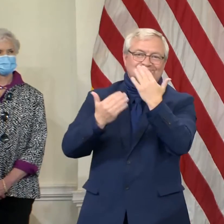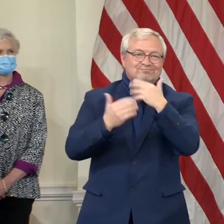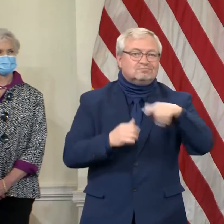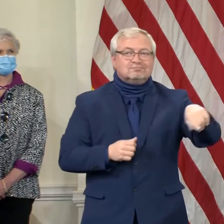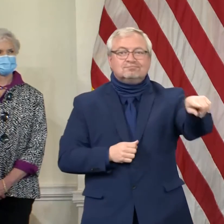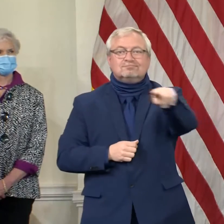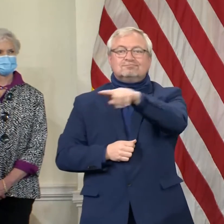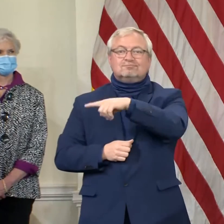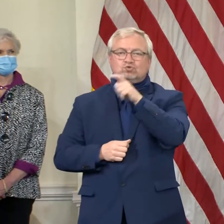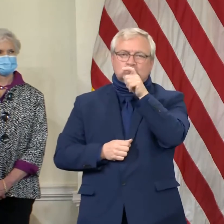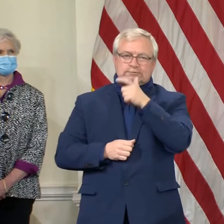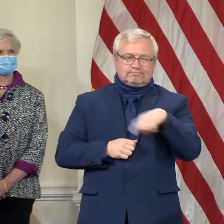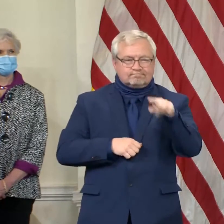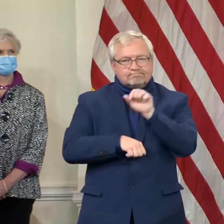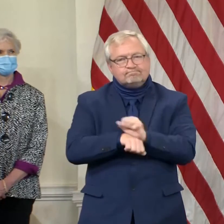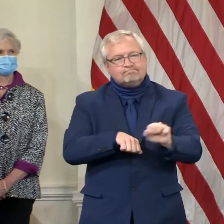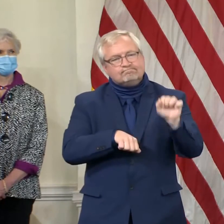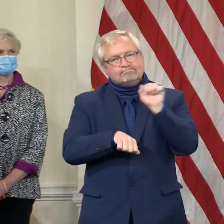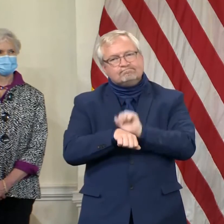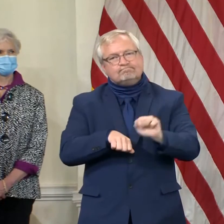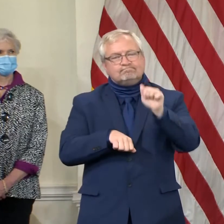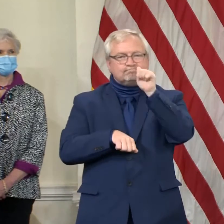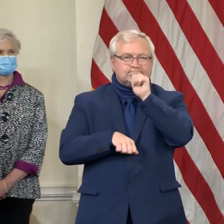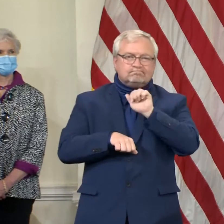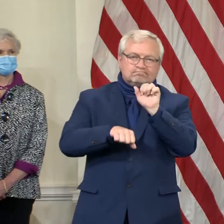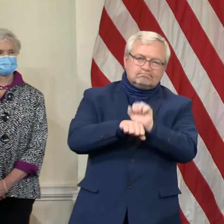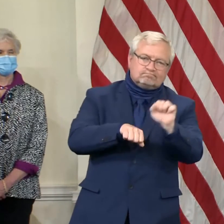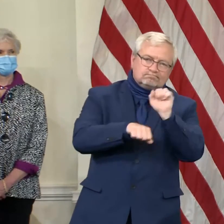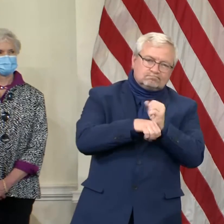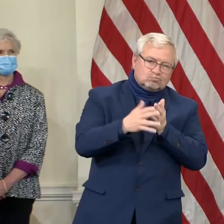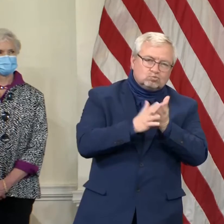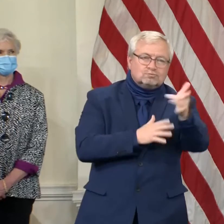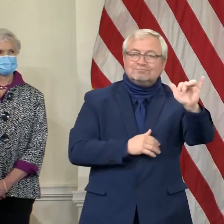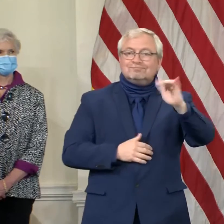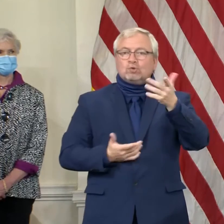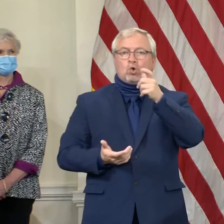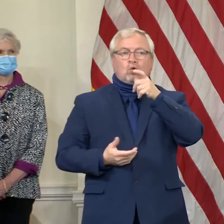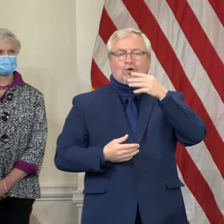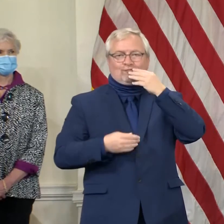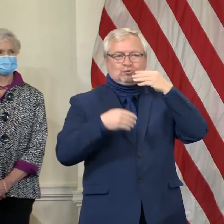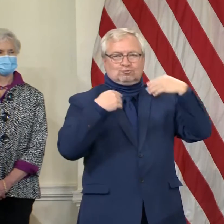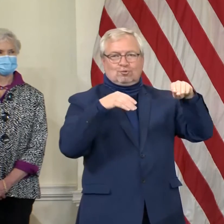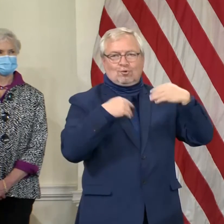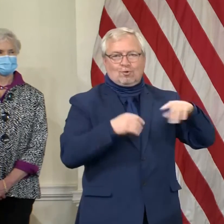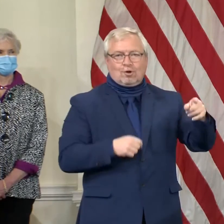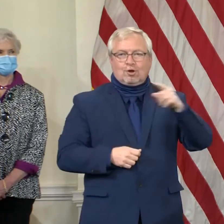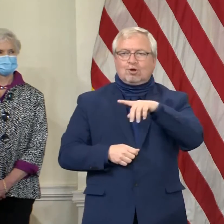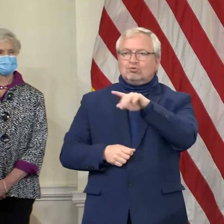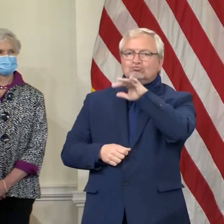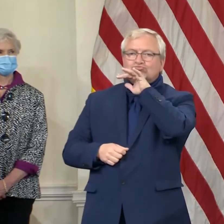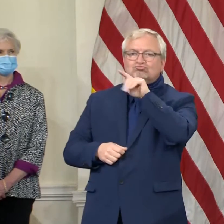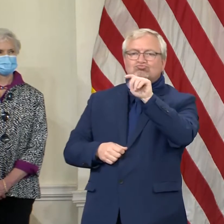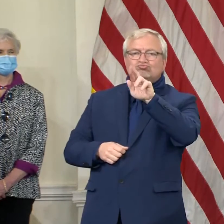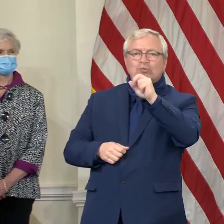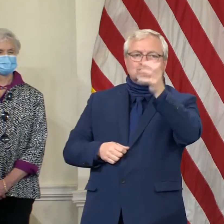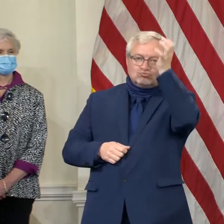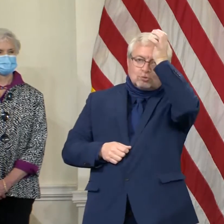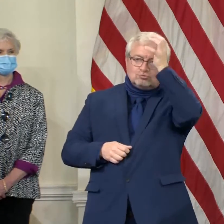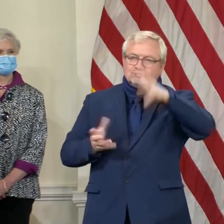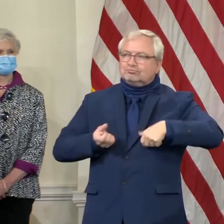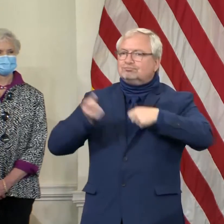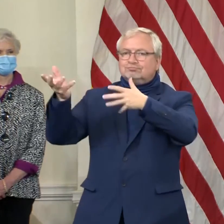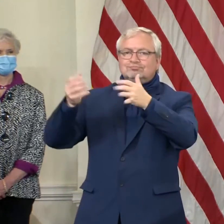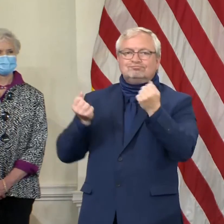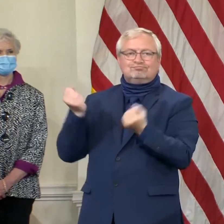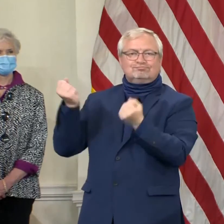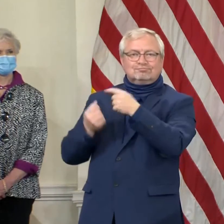in the grocery stores or the trash collectors, Those of you allowed the healthcare providers to continue